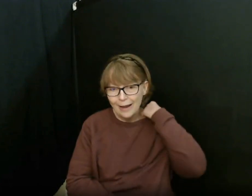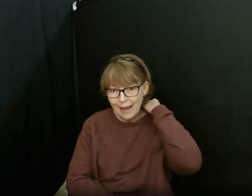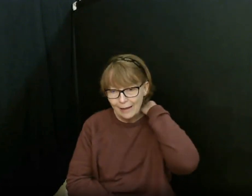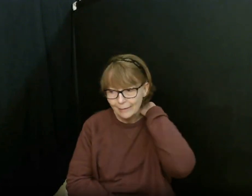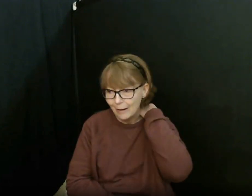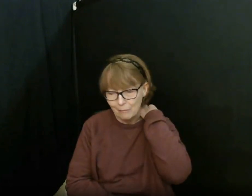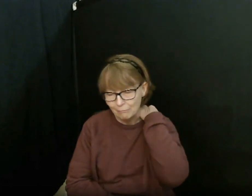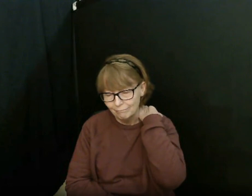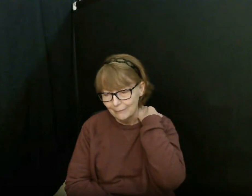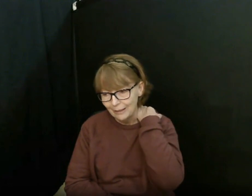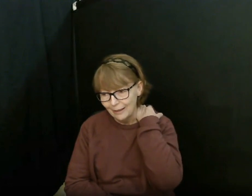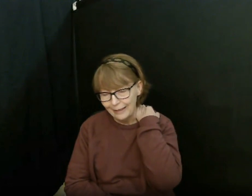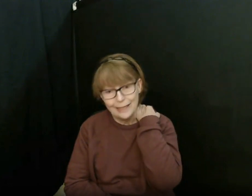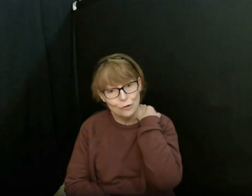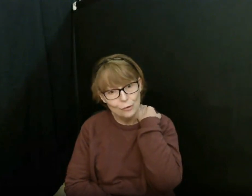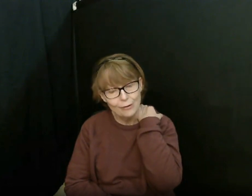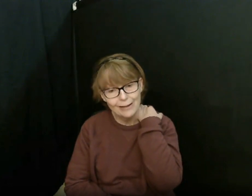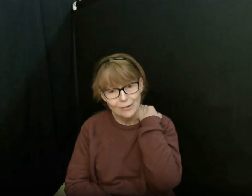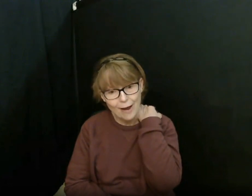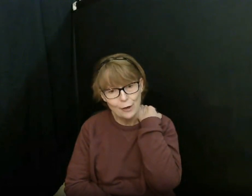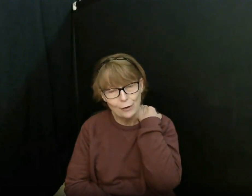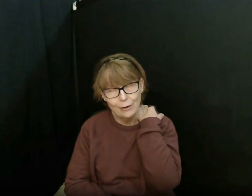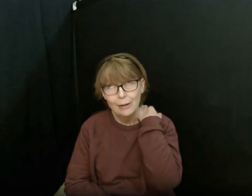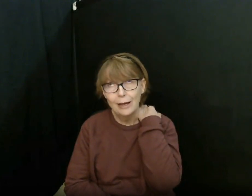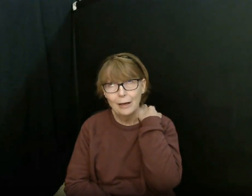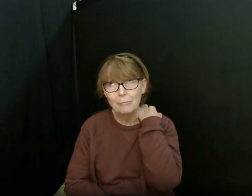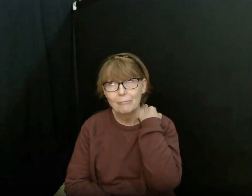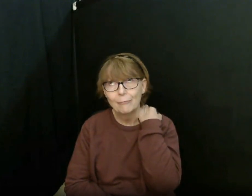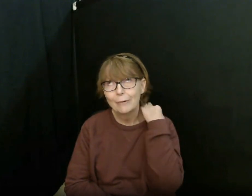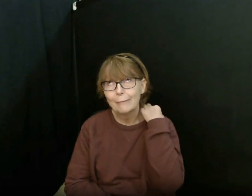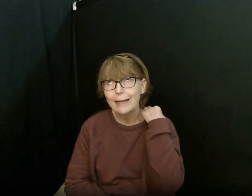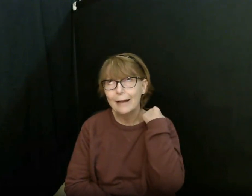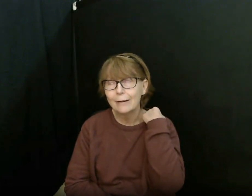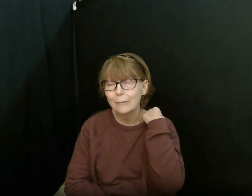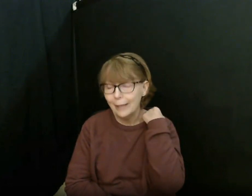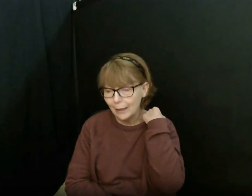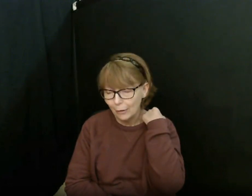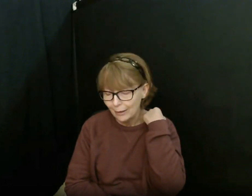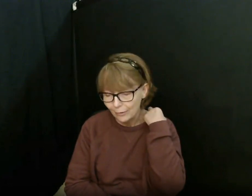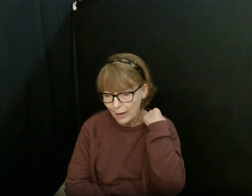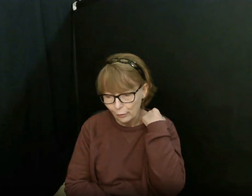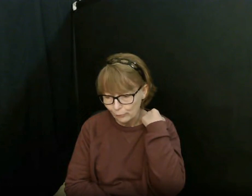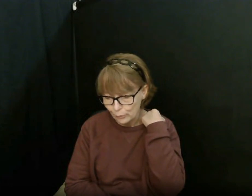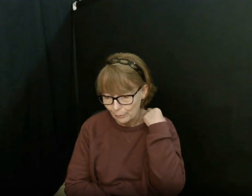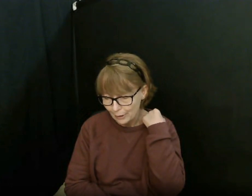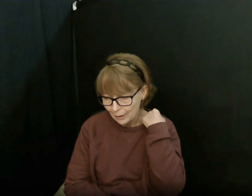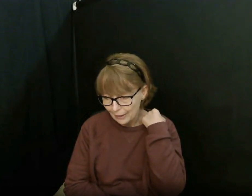Wow. And he chewed the entire. We had an entire group